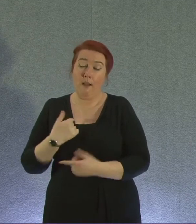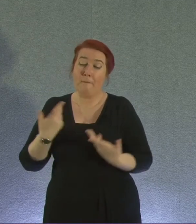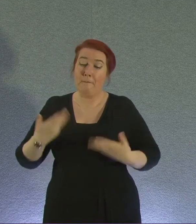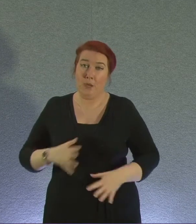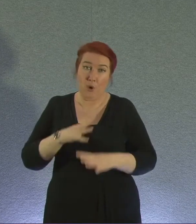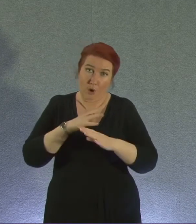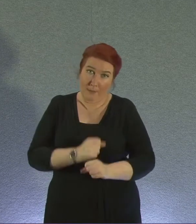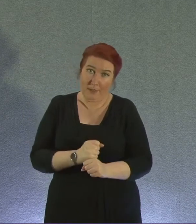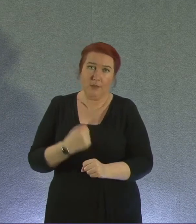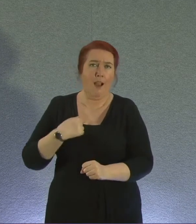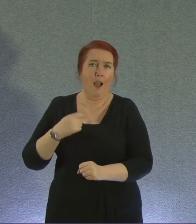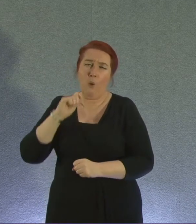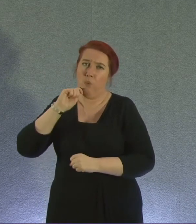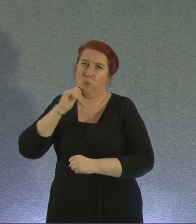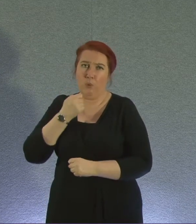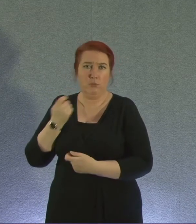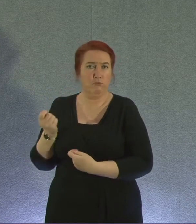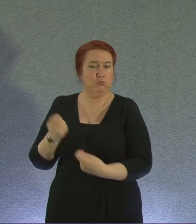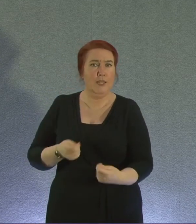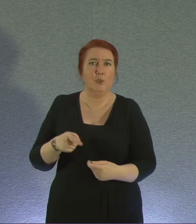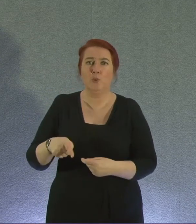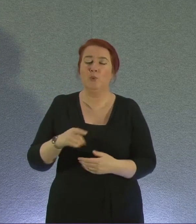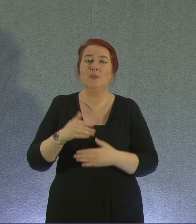wouldn't bring things back at stage 3.